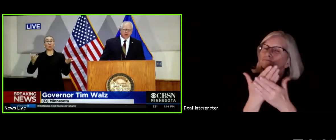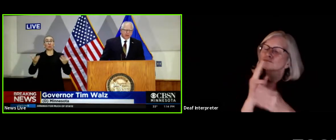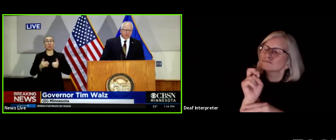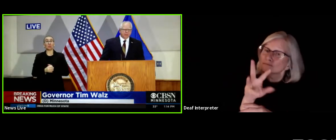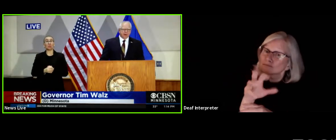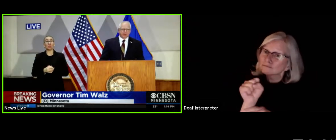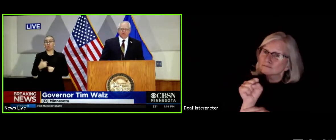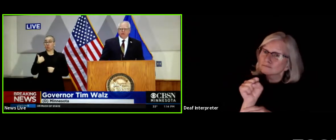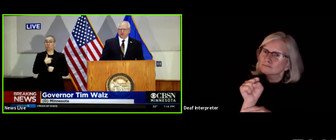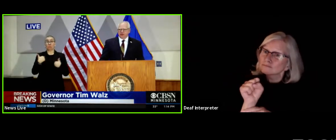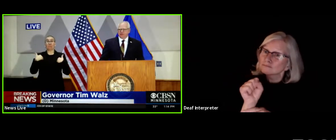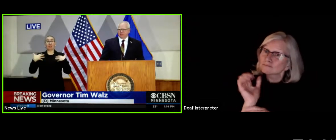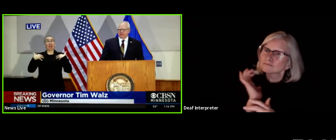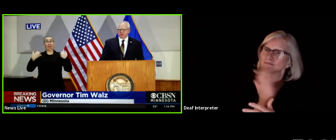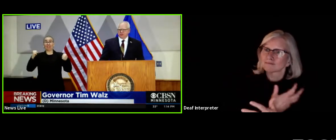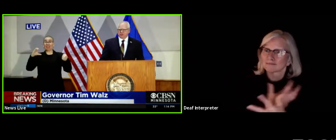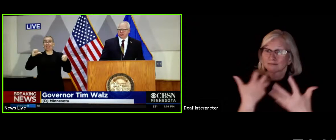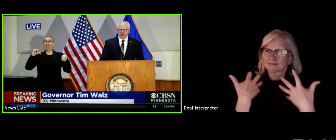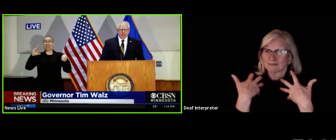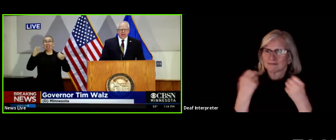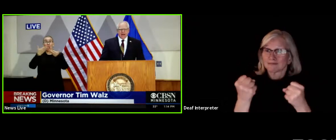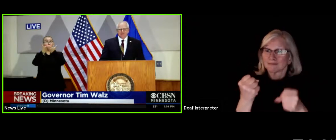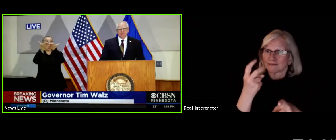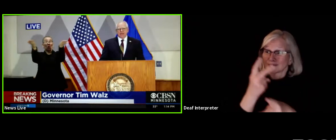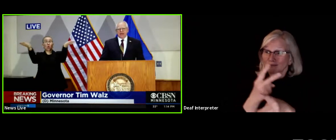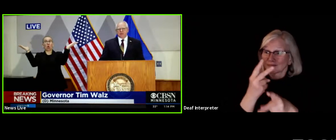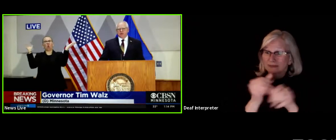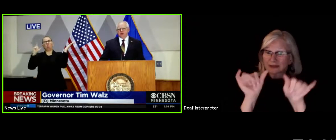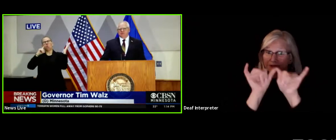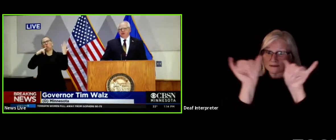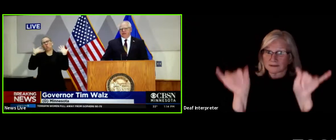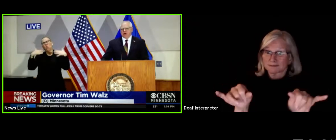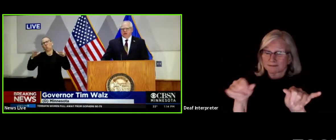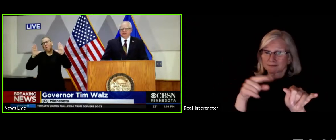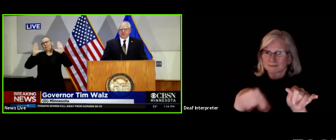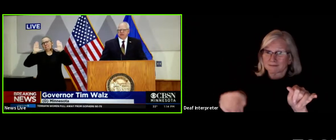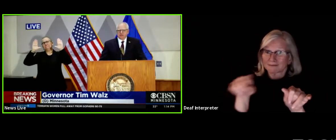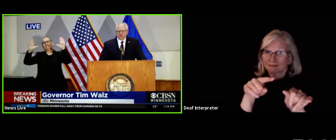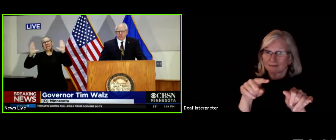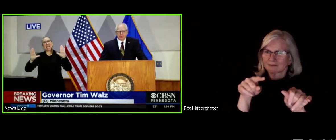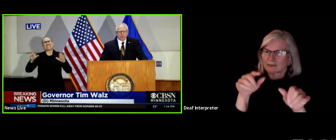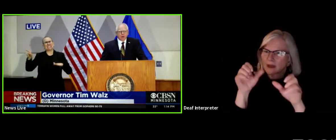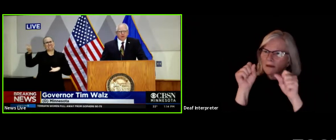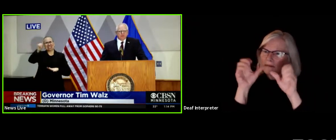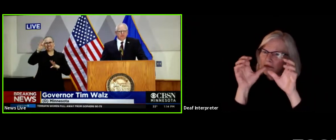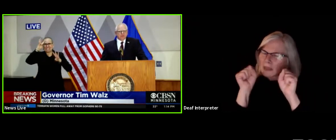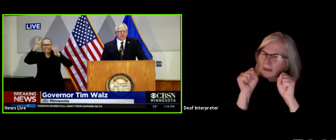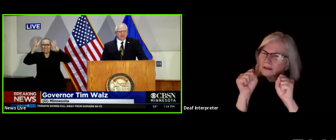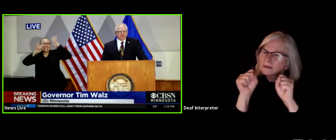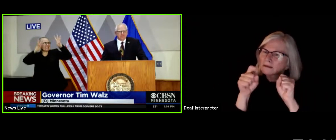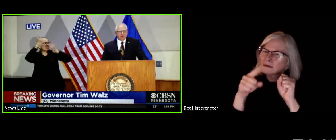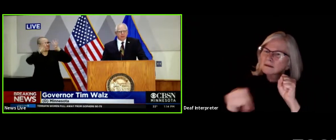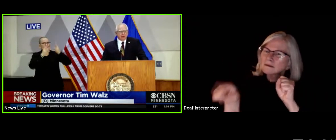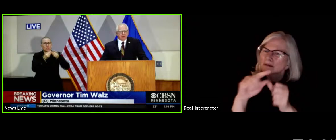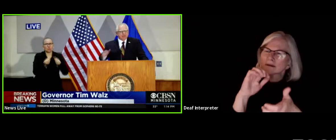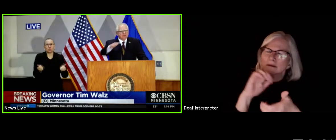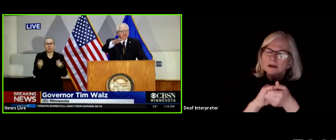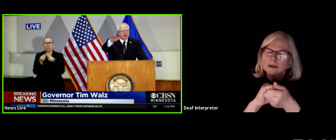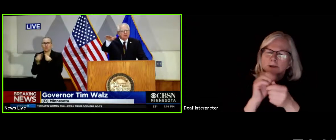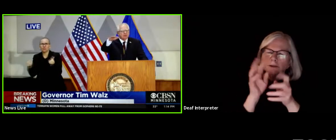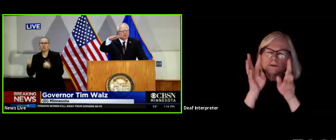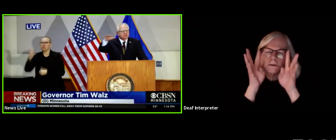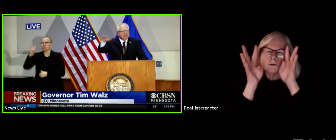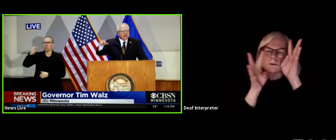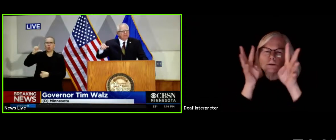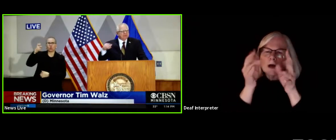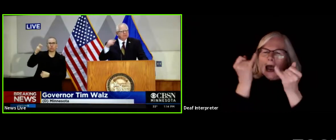are incredible partners. They're trying to find solutions. And I have to be candid with you. After I talked last night to the leadership in Walgreens and CVS, I felt better. But this is for